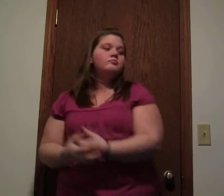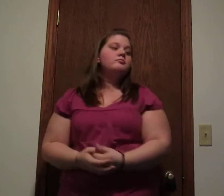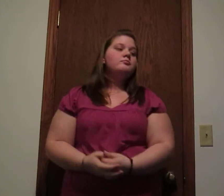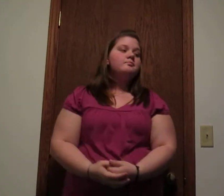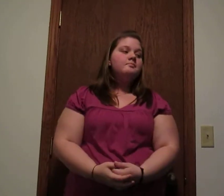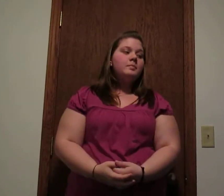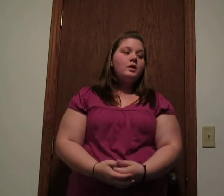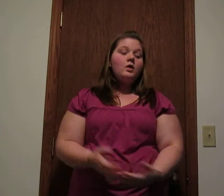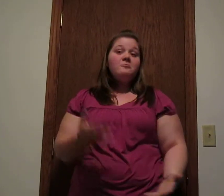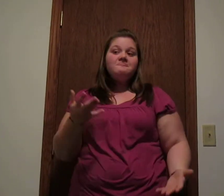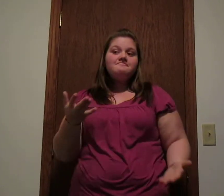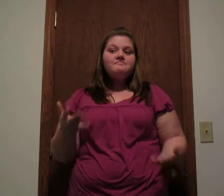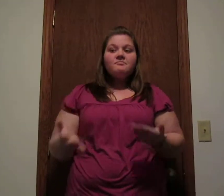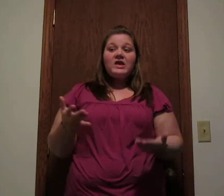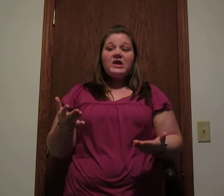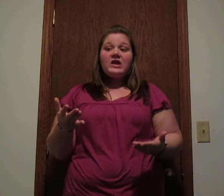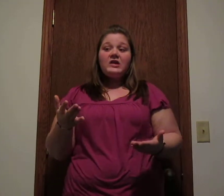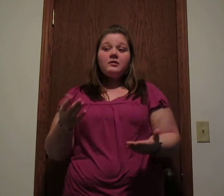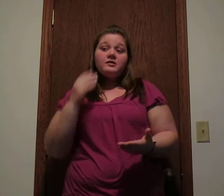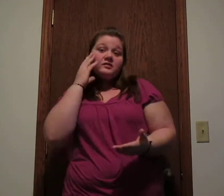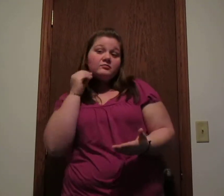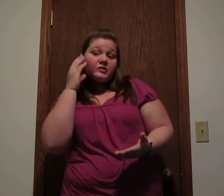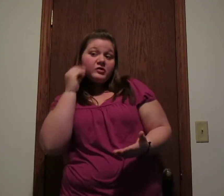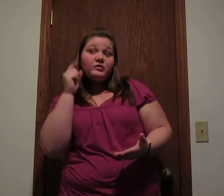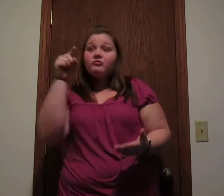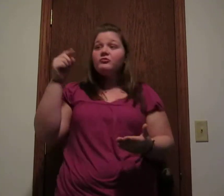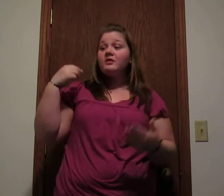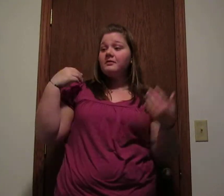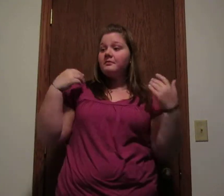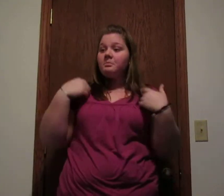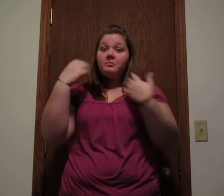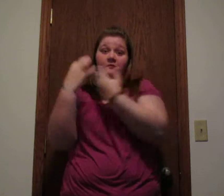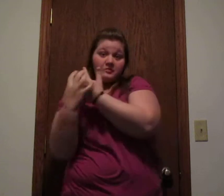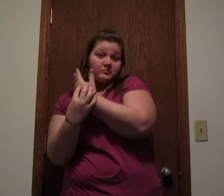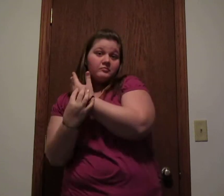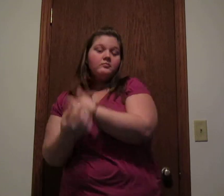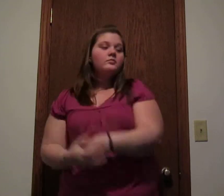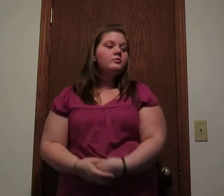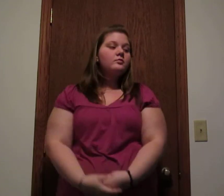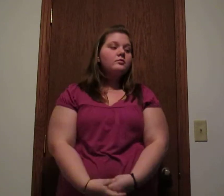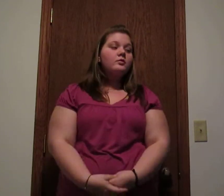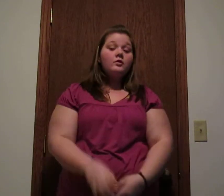Or some time when they experienced what they thought was condensation? Curtis? Like